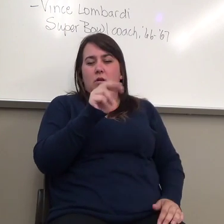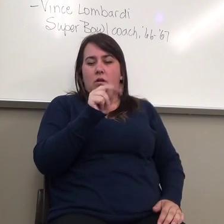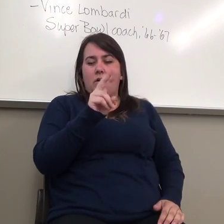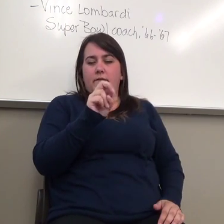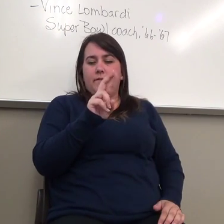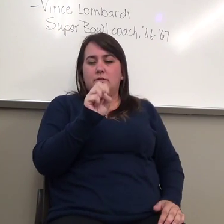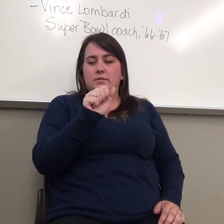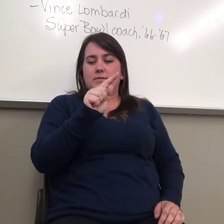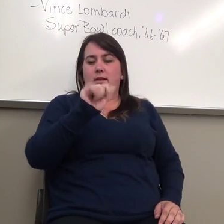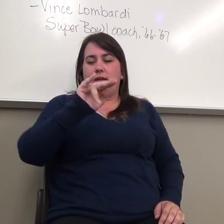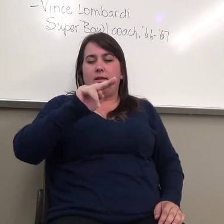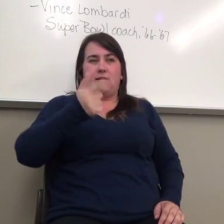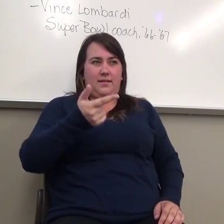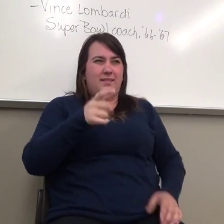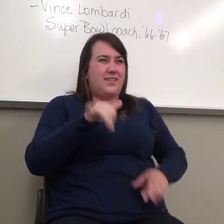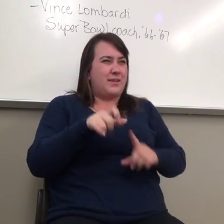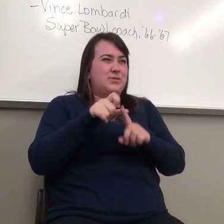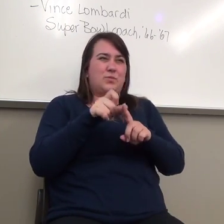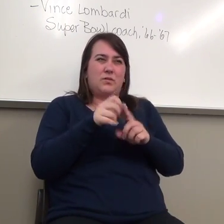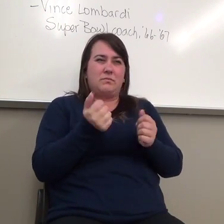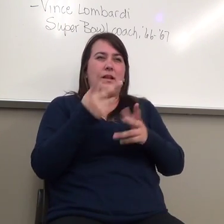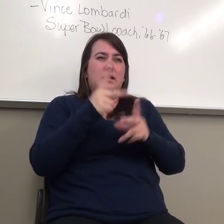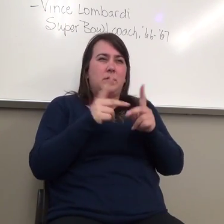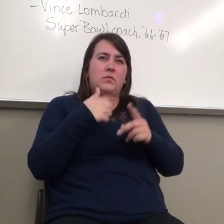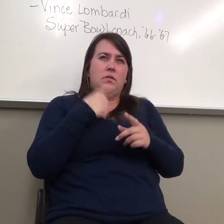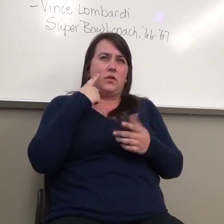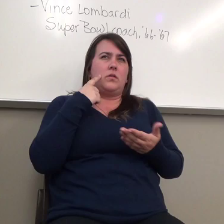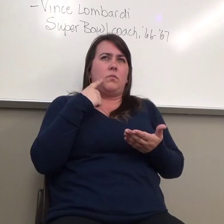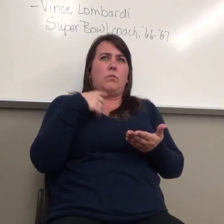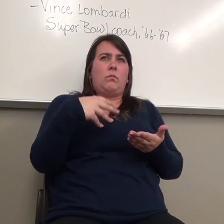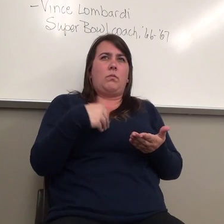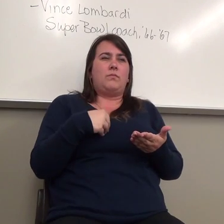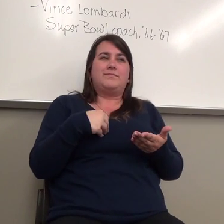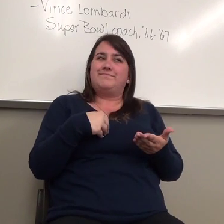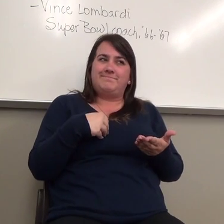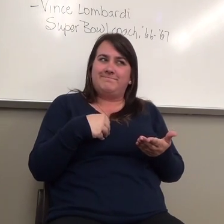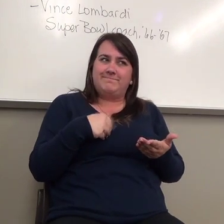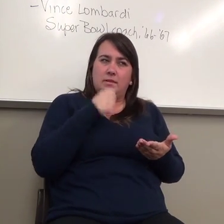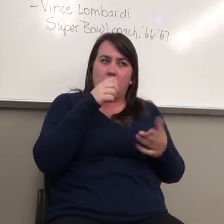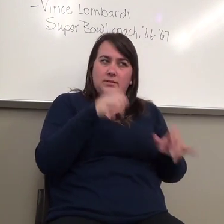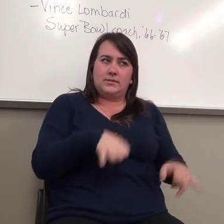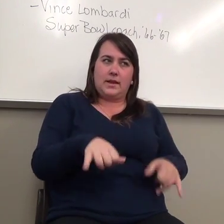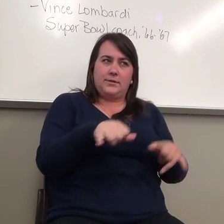miss that one. So so what would we say here?